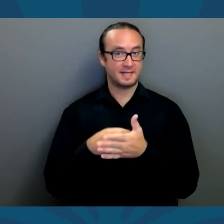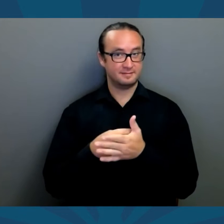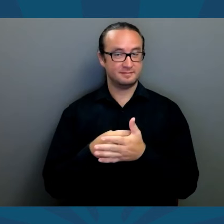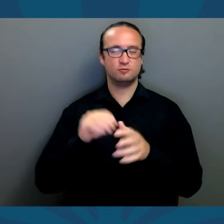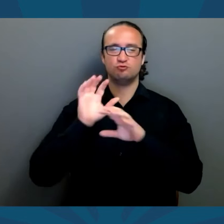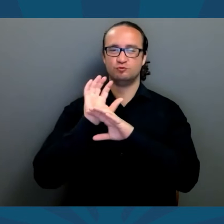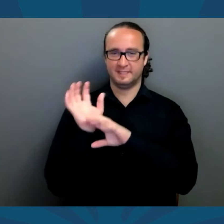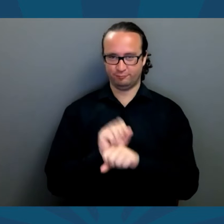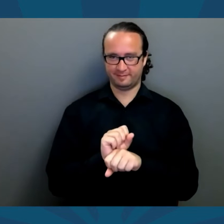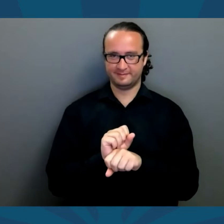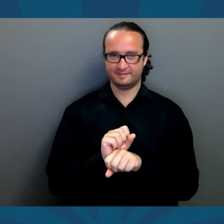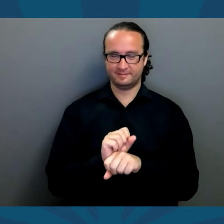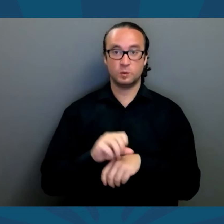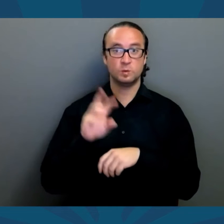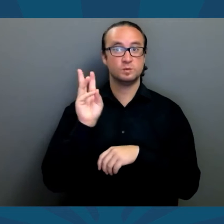Website,